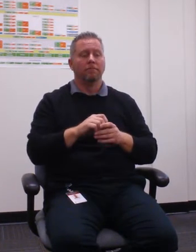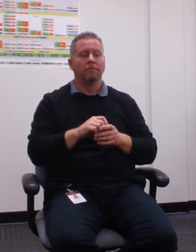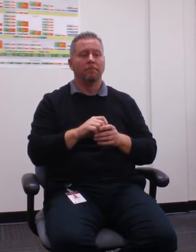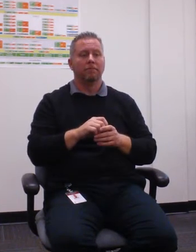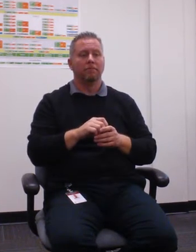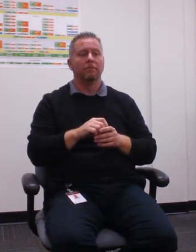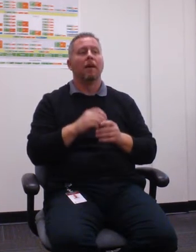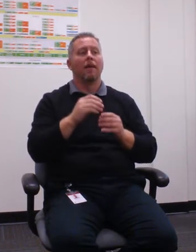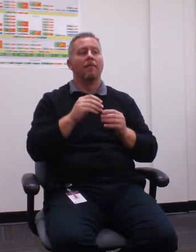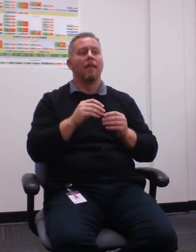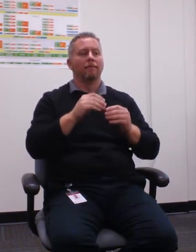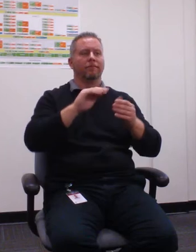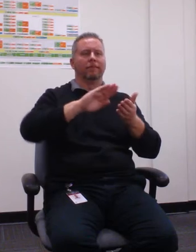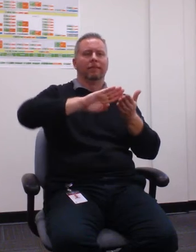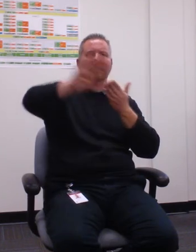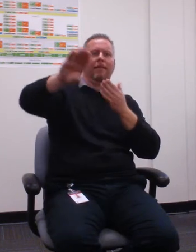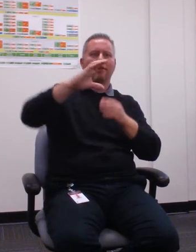and shipped the car. Mm-hmm.